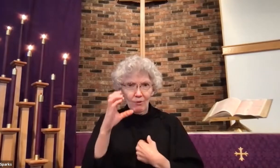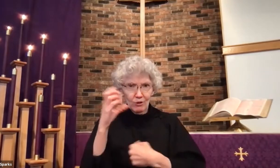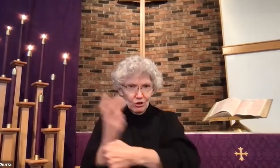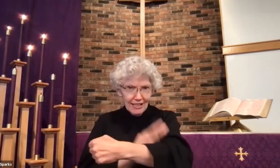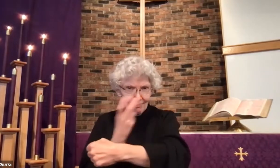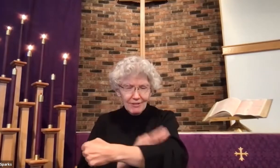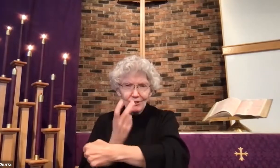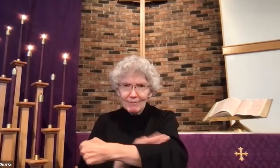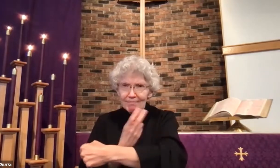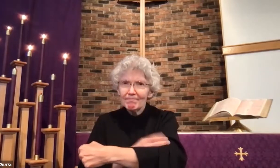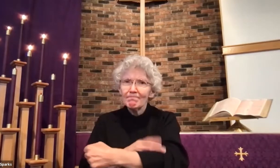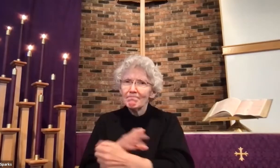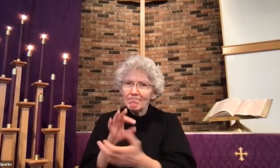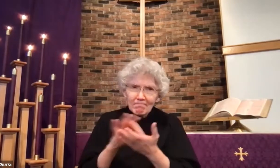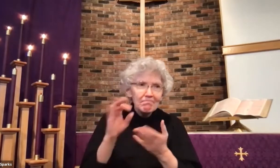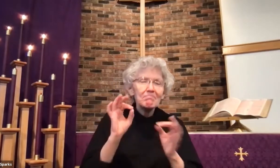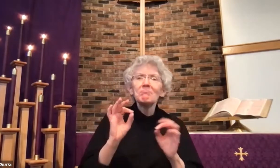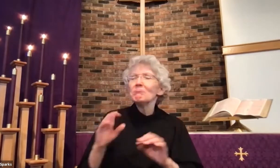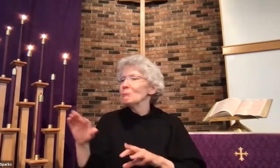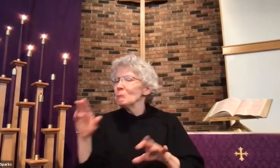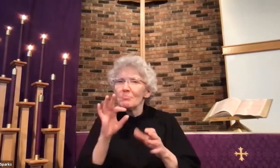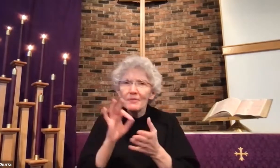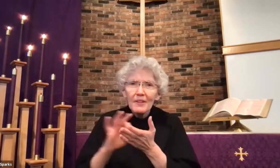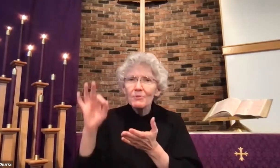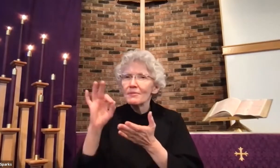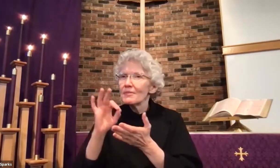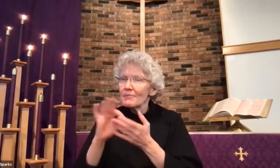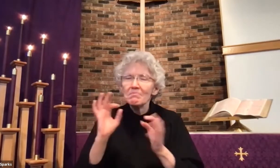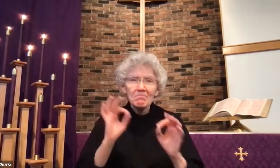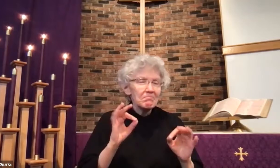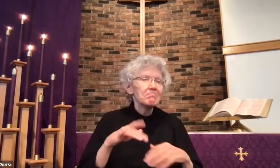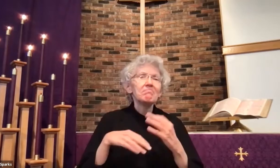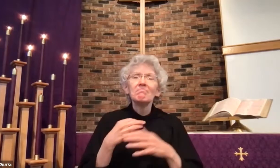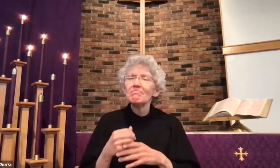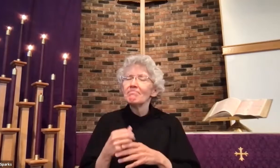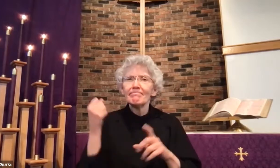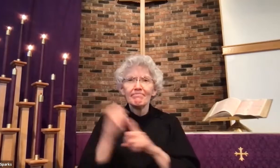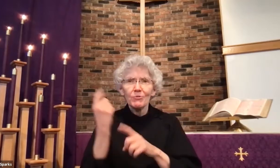Suppose one of you has 100 sheep, but one of them gets lost.